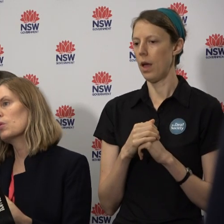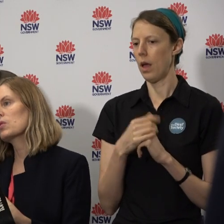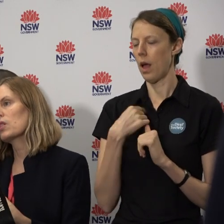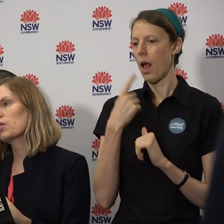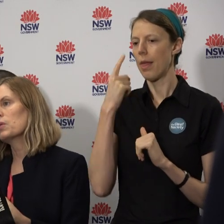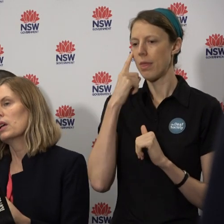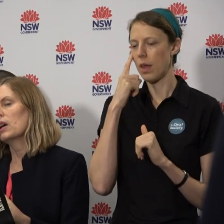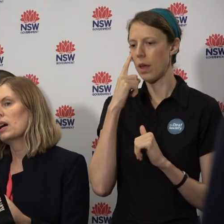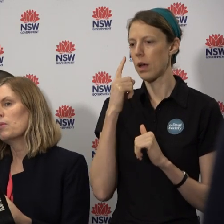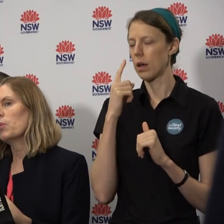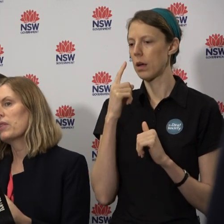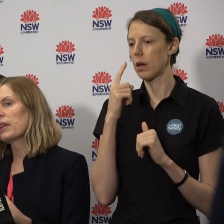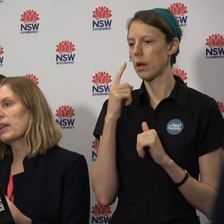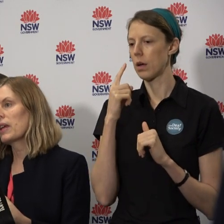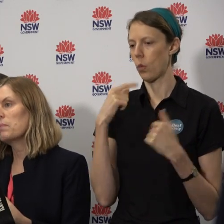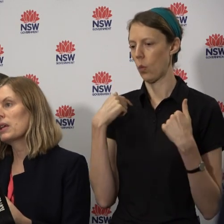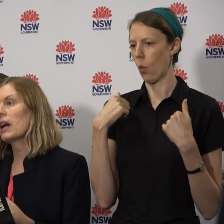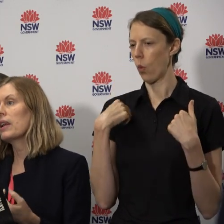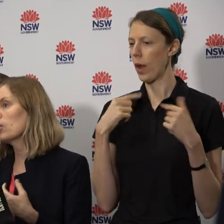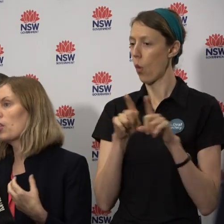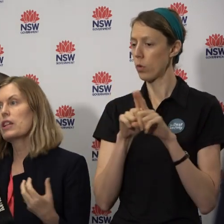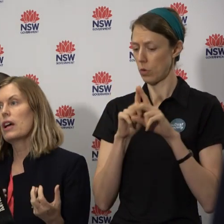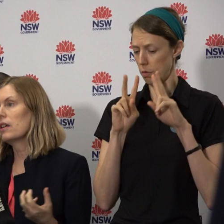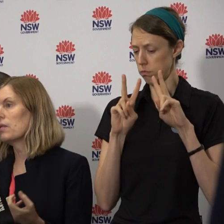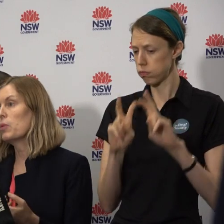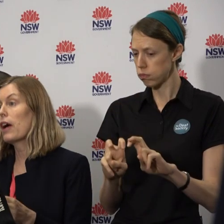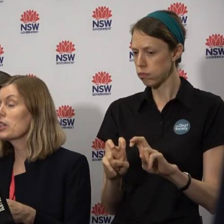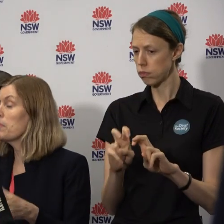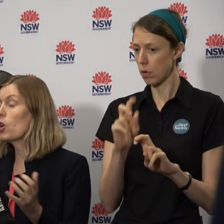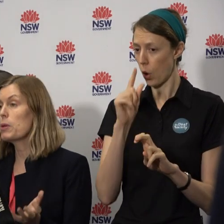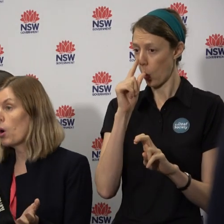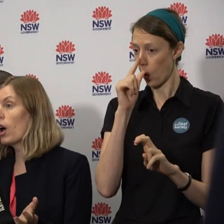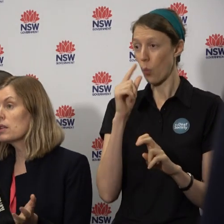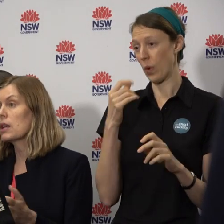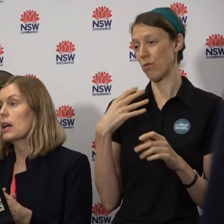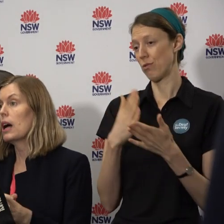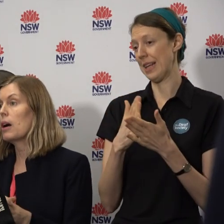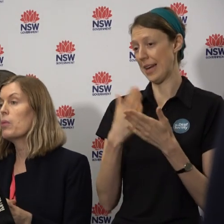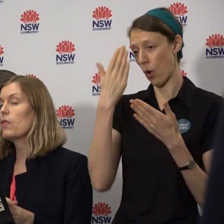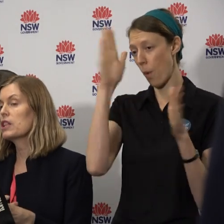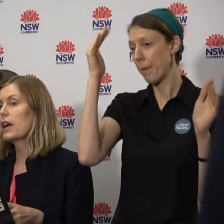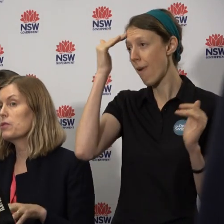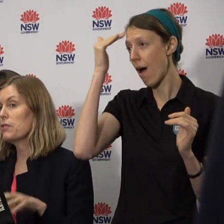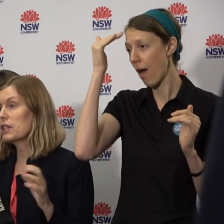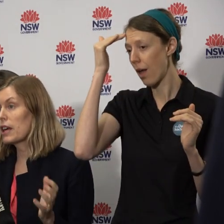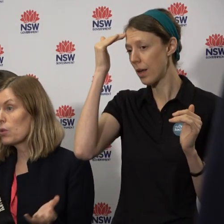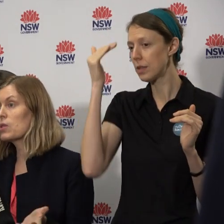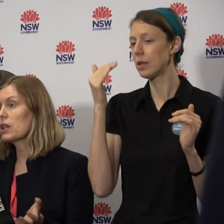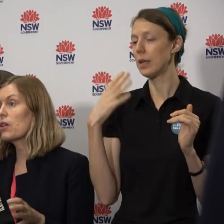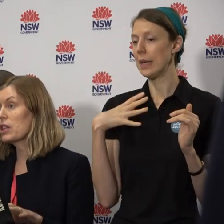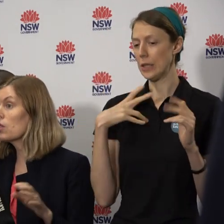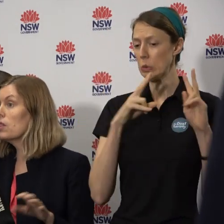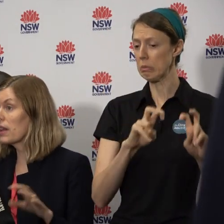at is also whether there can be, we have to keep an open mind. We obviously have to investigate